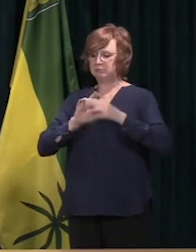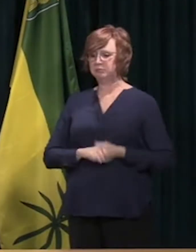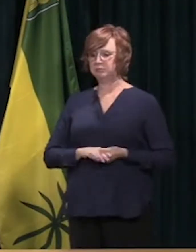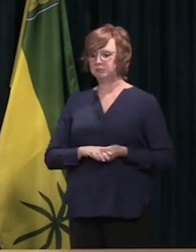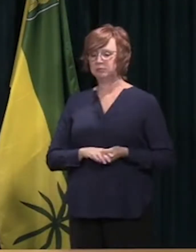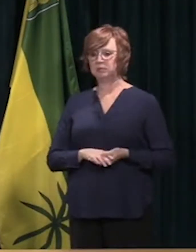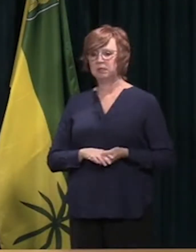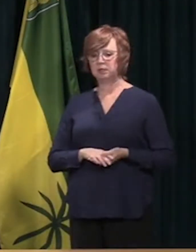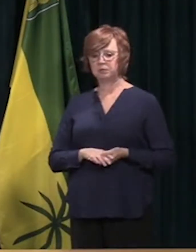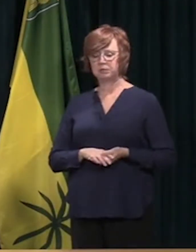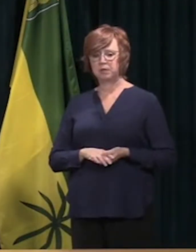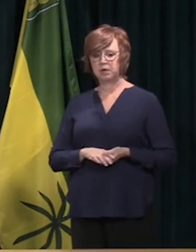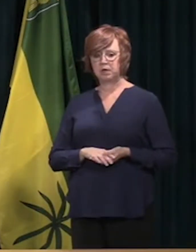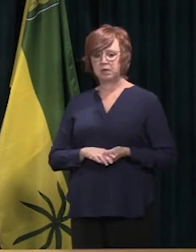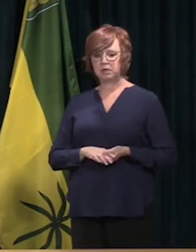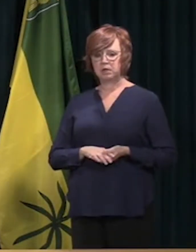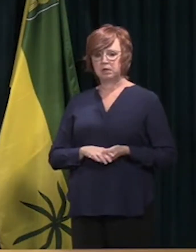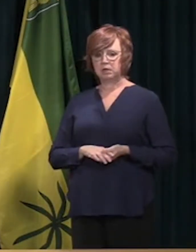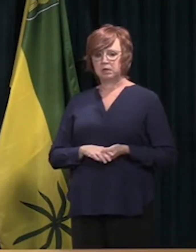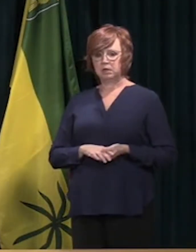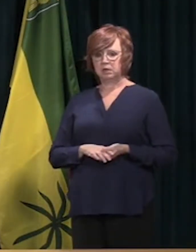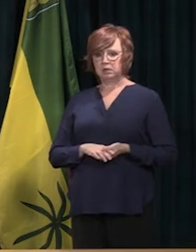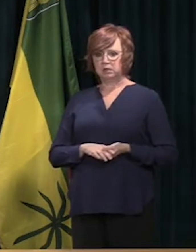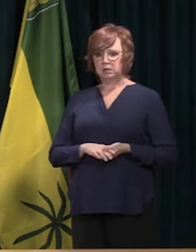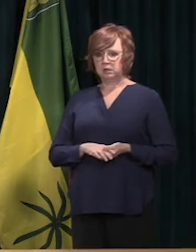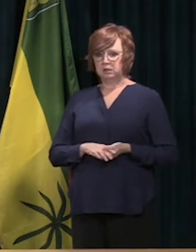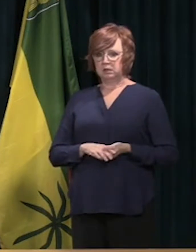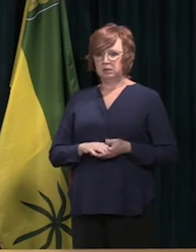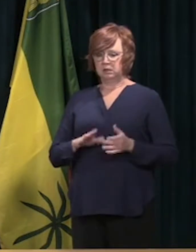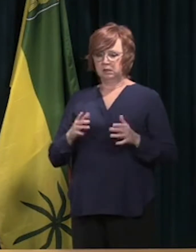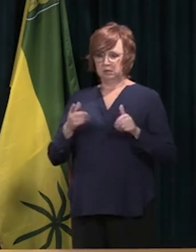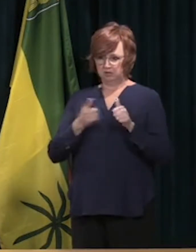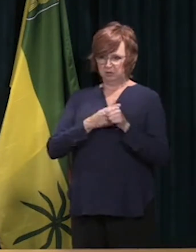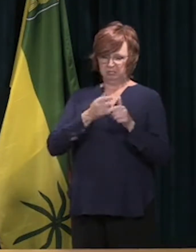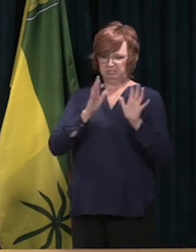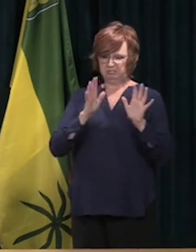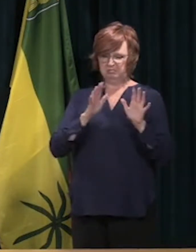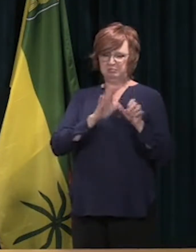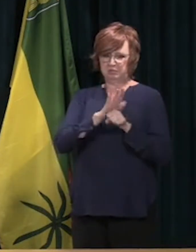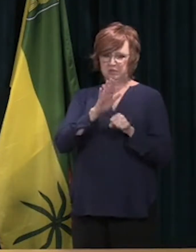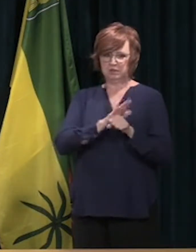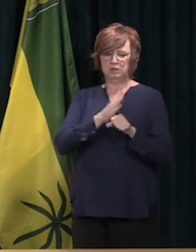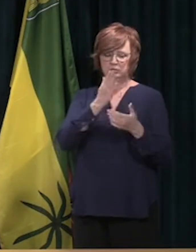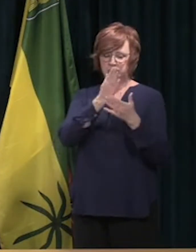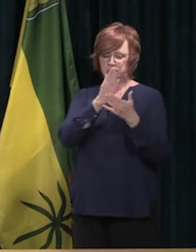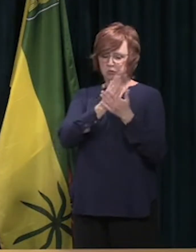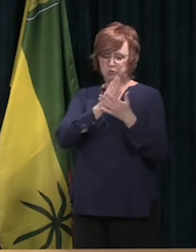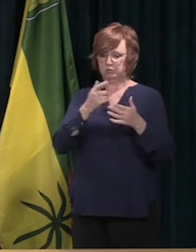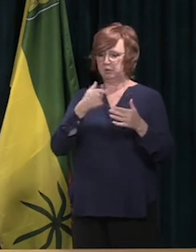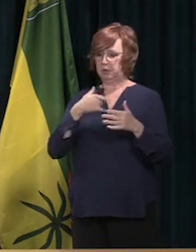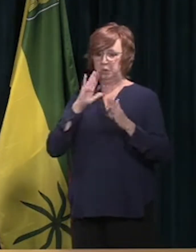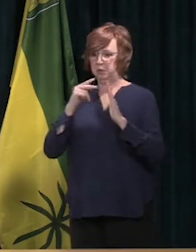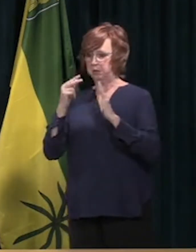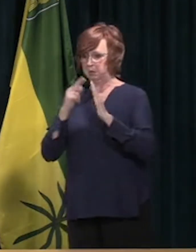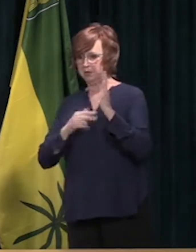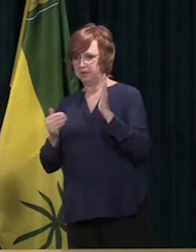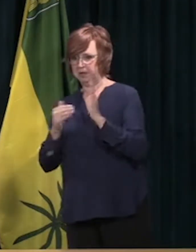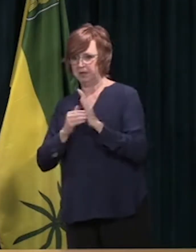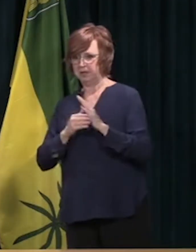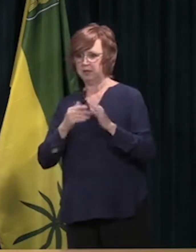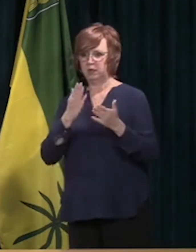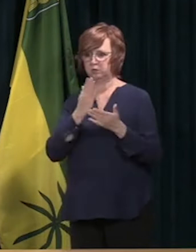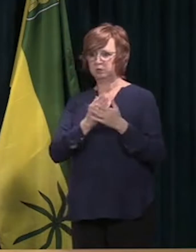So I'll maybe just stop there and see if there's any questions. We've all seen the news release, so I won't read the news release.